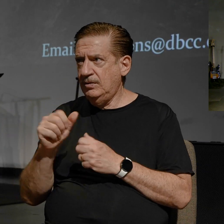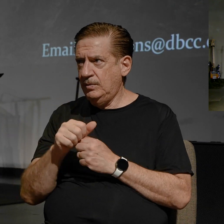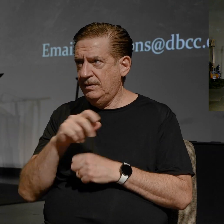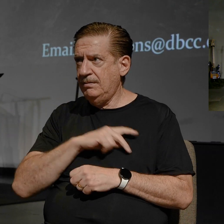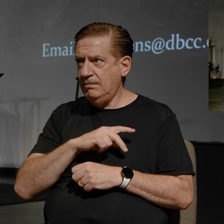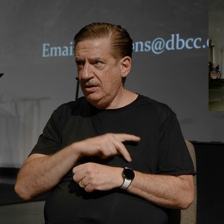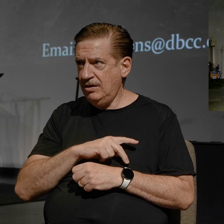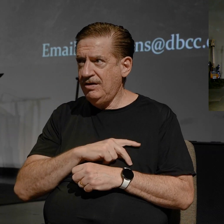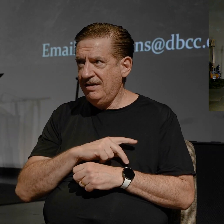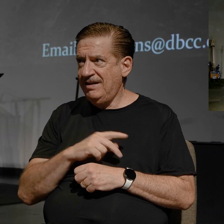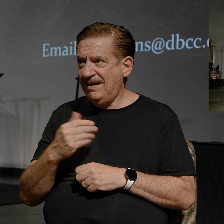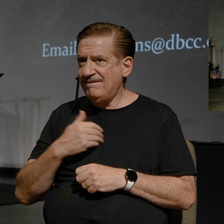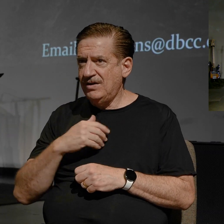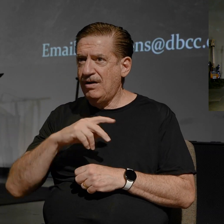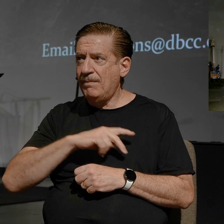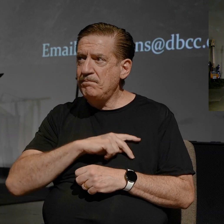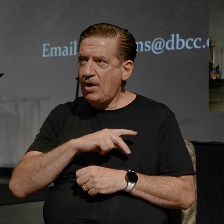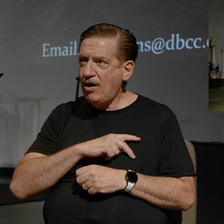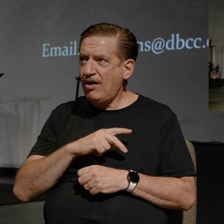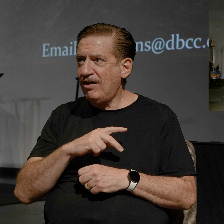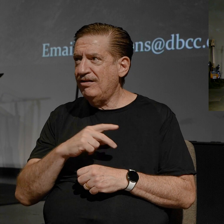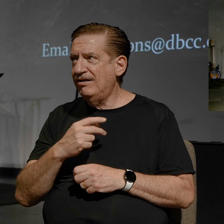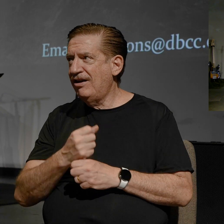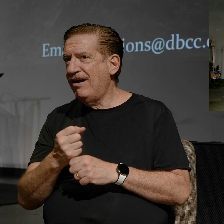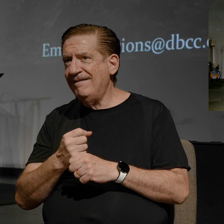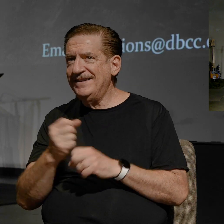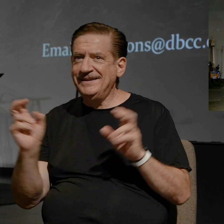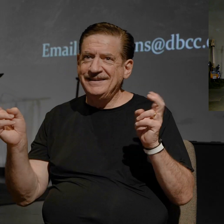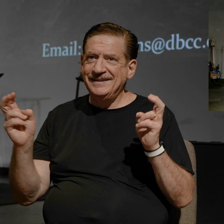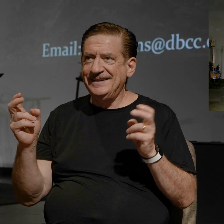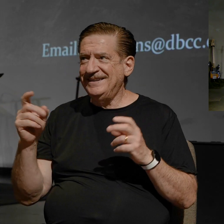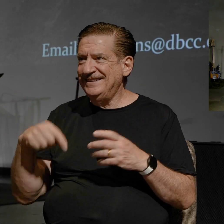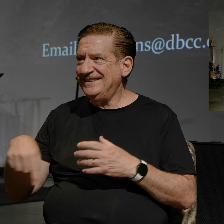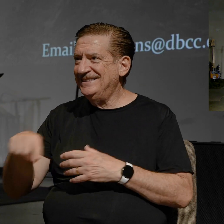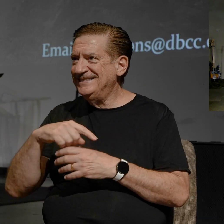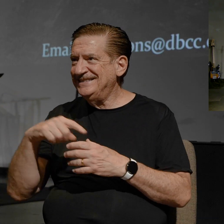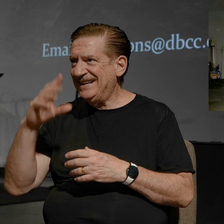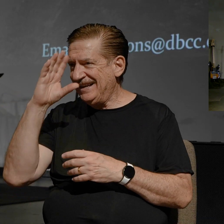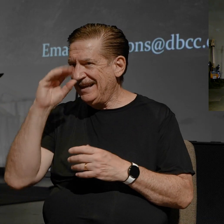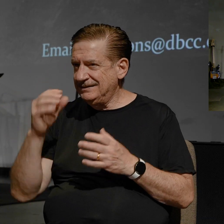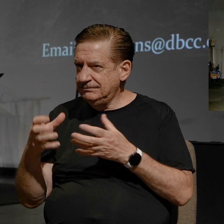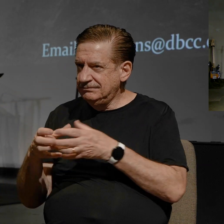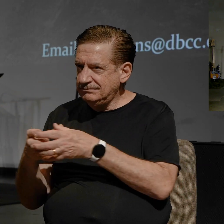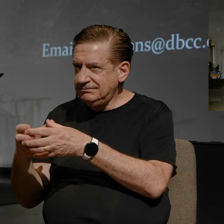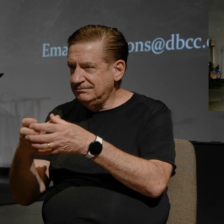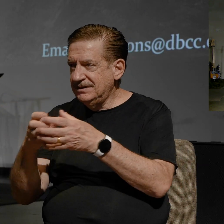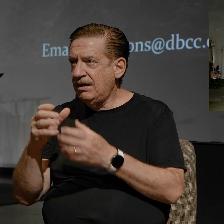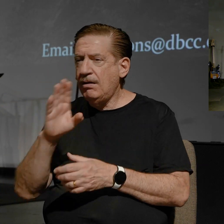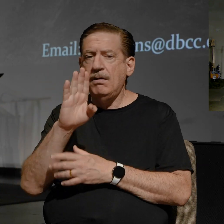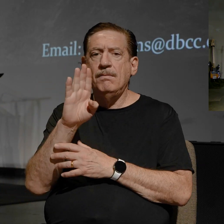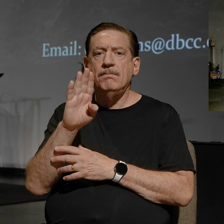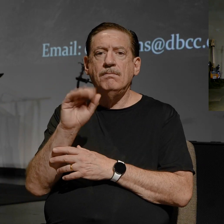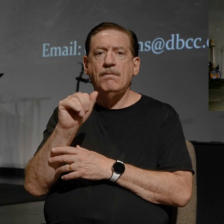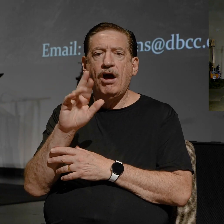posse, guys that would be with him through most of his missionary journeys, men that we know by the name of